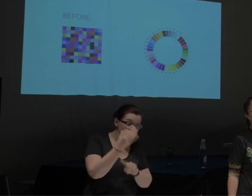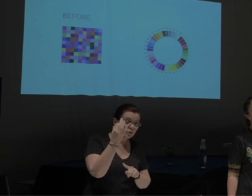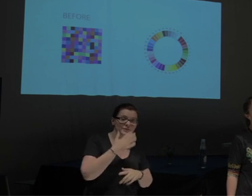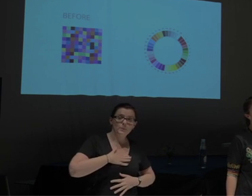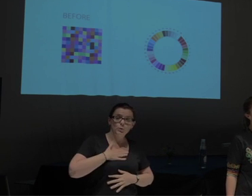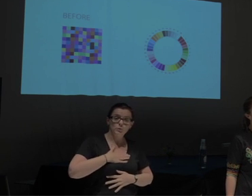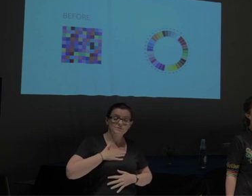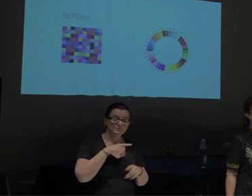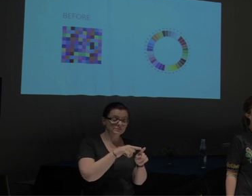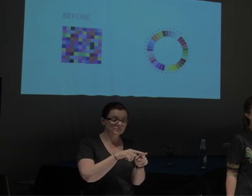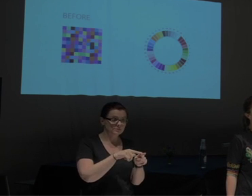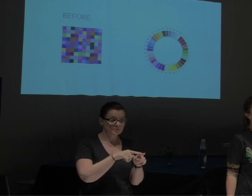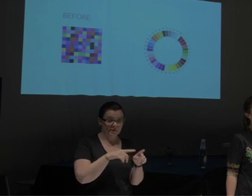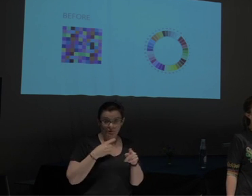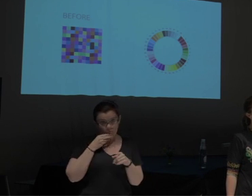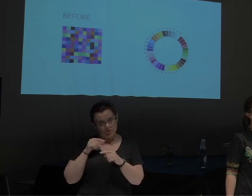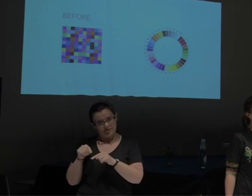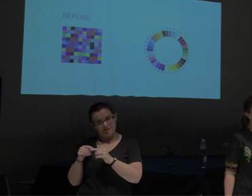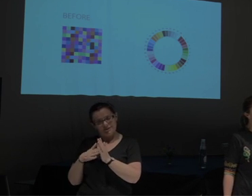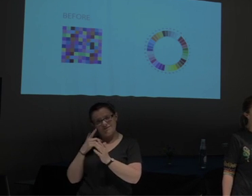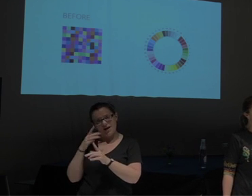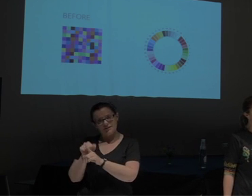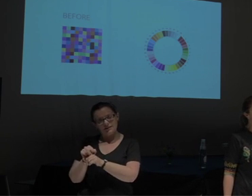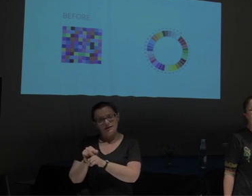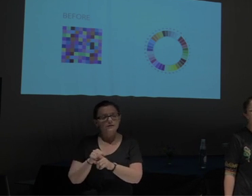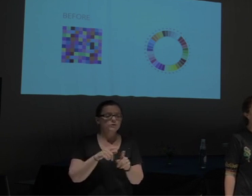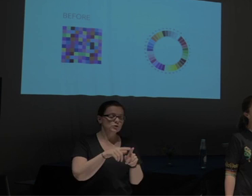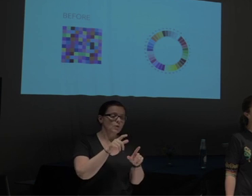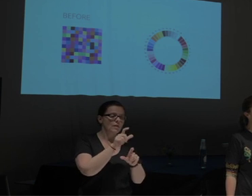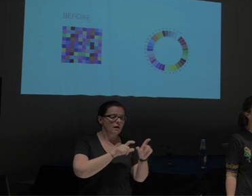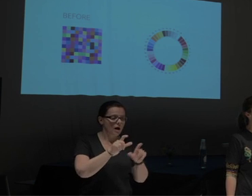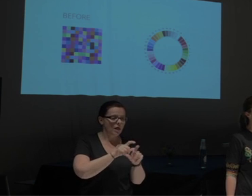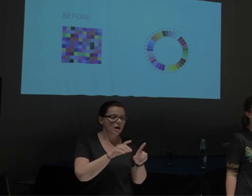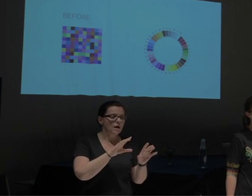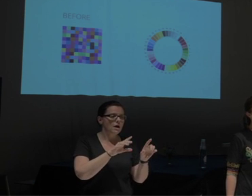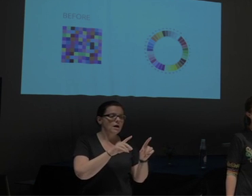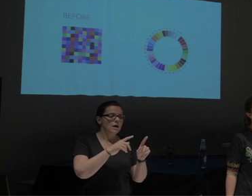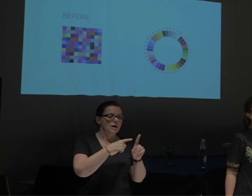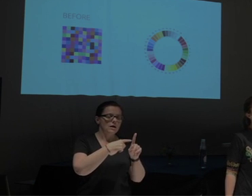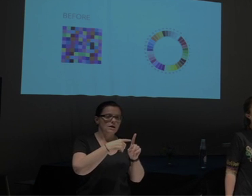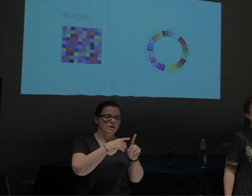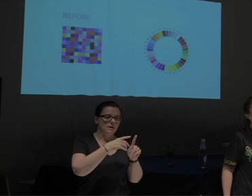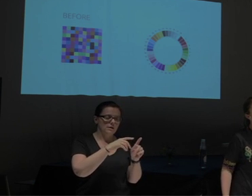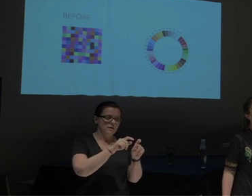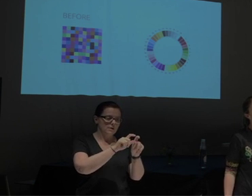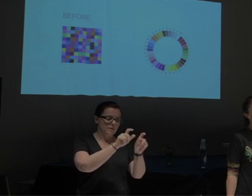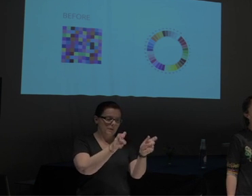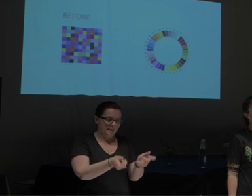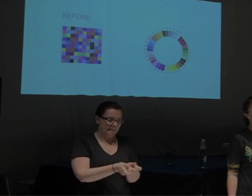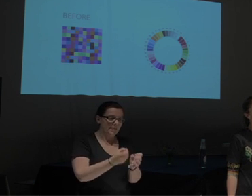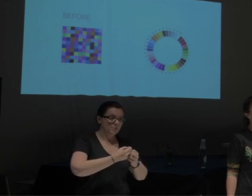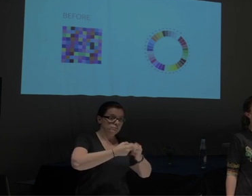to the findings of the Manchester Colour Wheel, which showed that the choice, irrespective of shade, the choice of